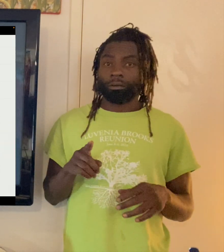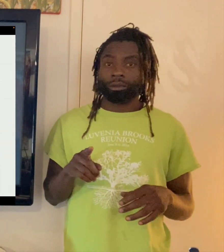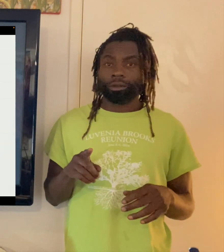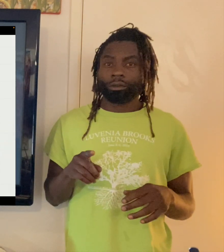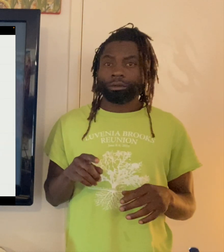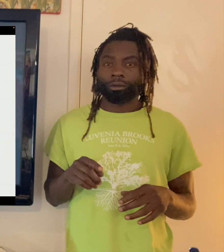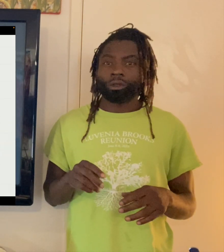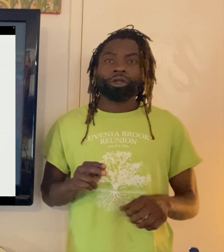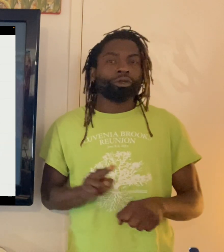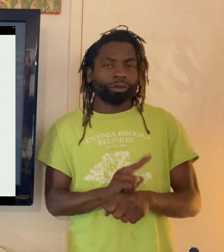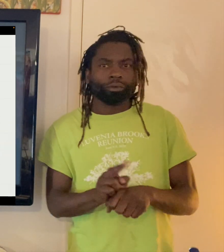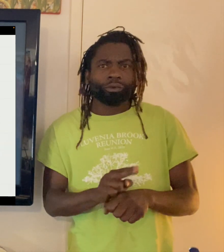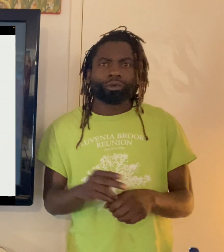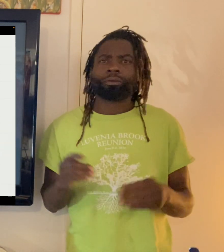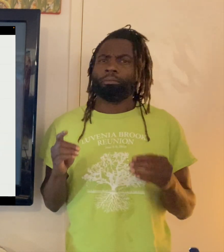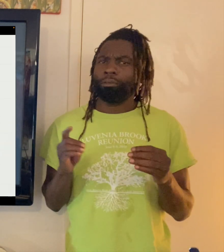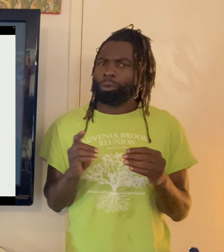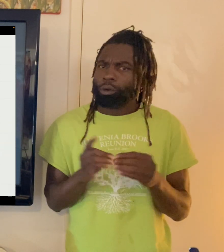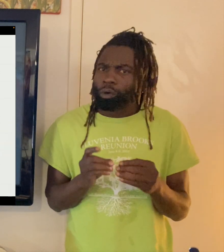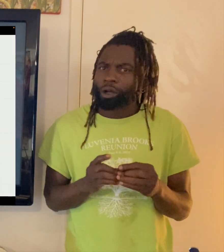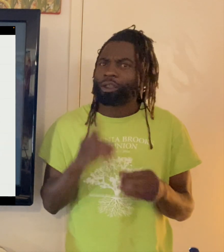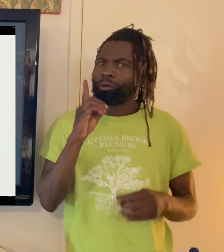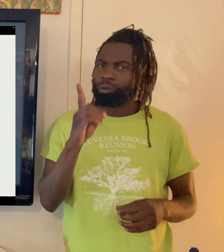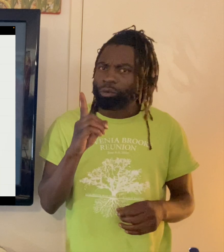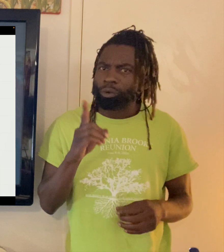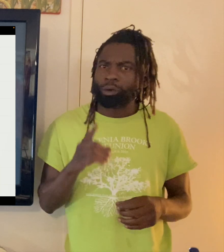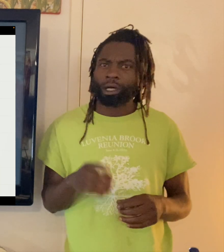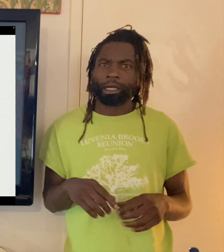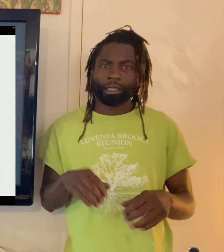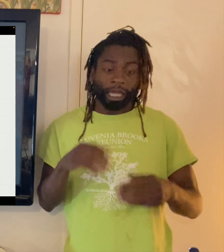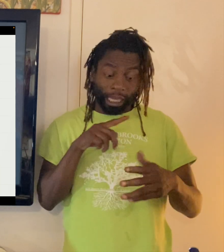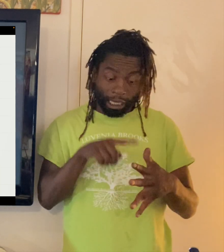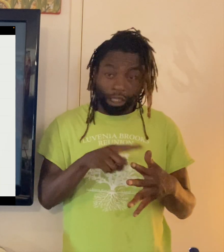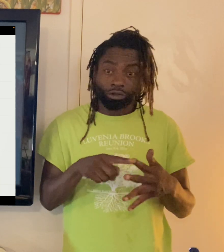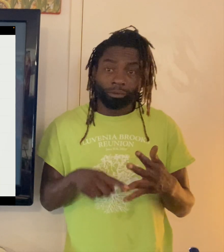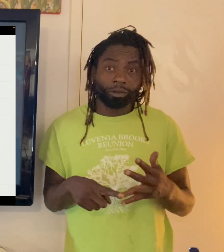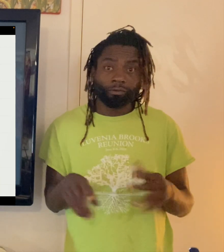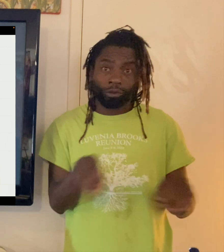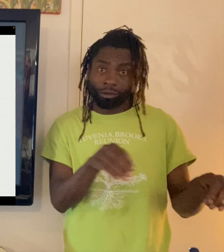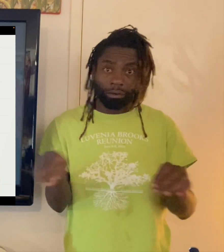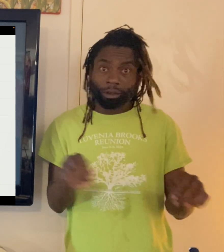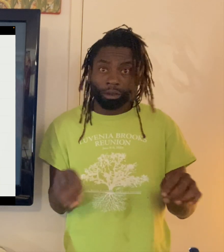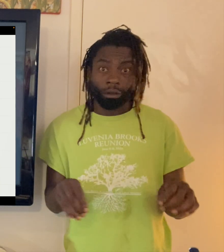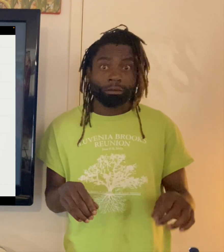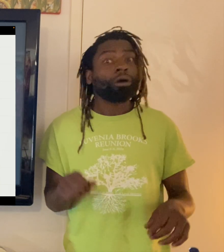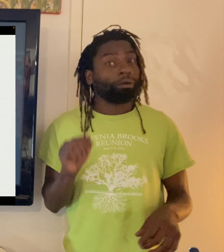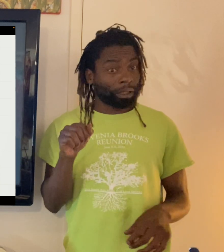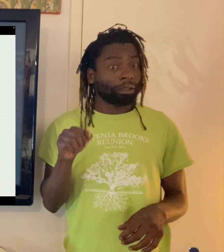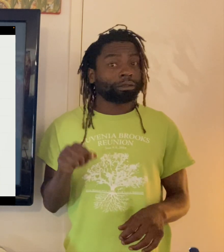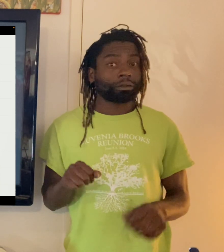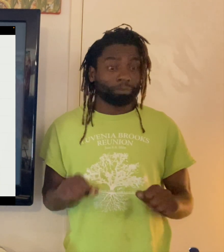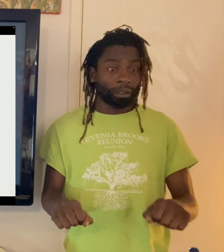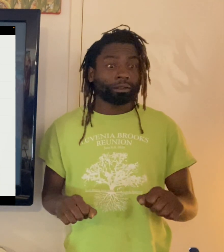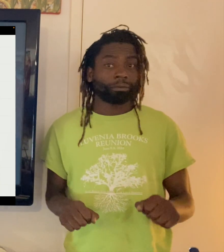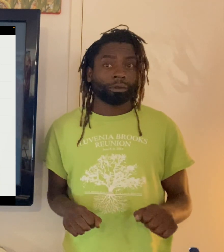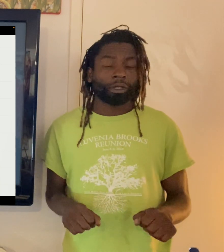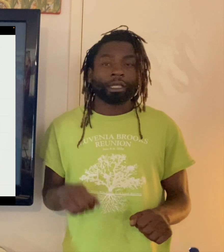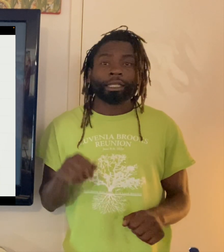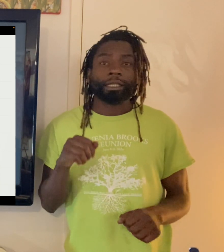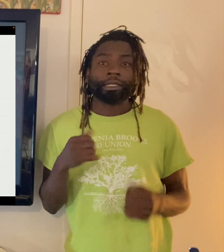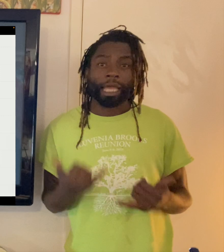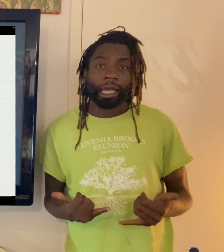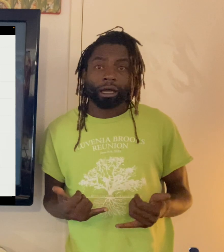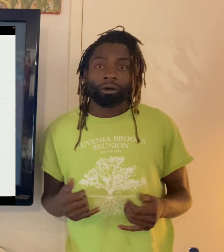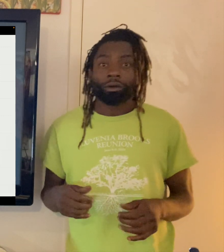sort by more than one attribute? Oh, yes, you can. This time, the attributes are size